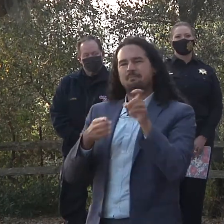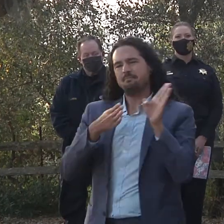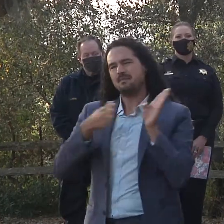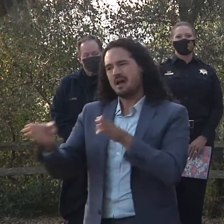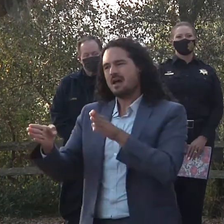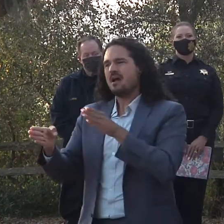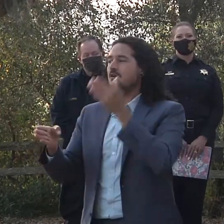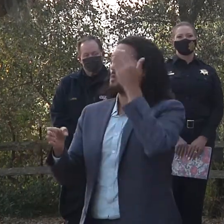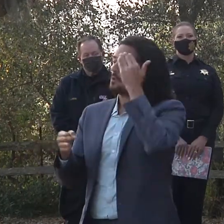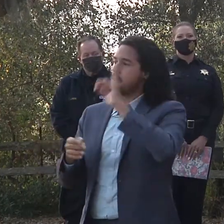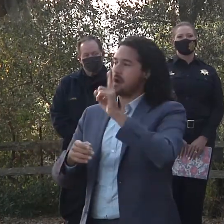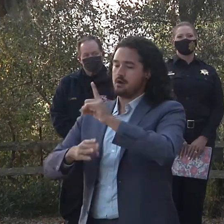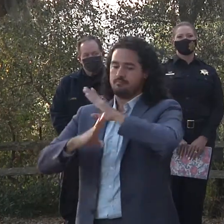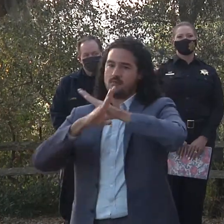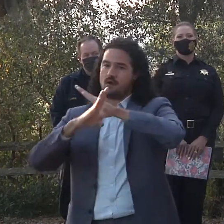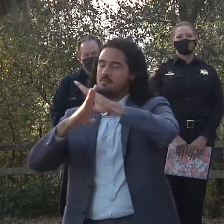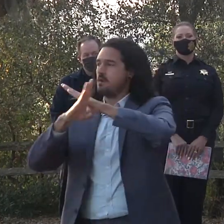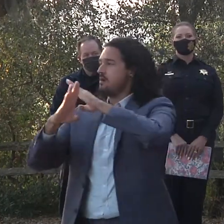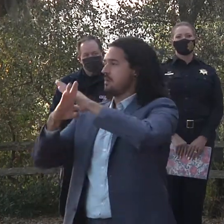so I just want to reiterate